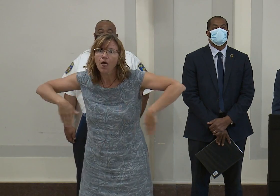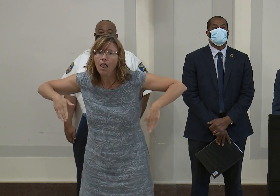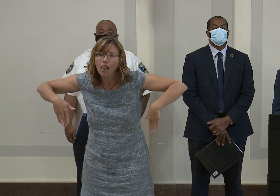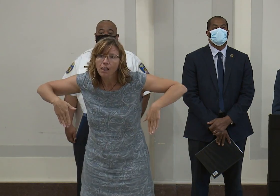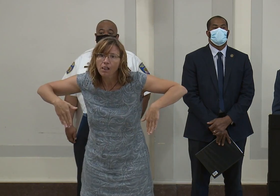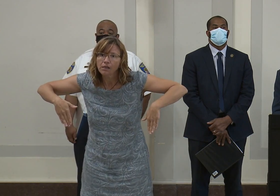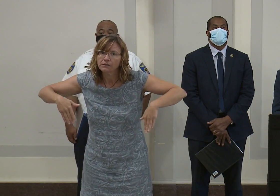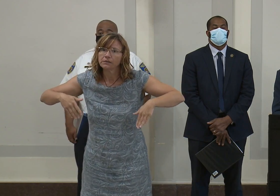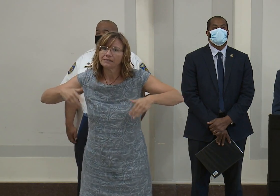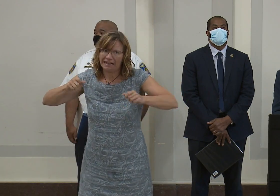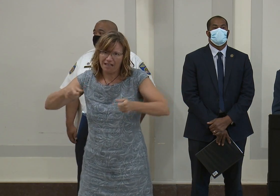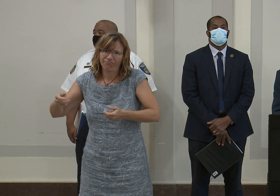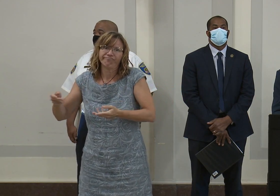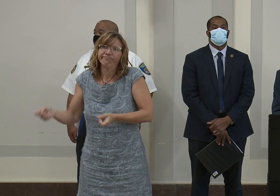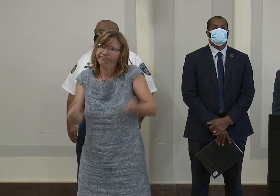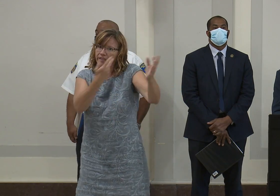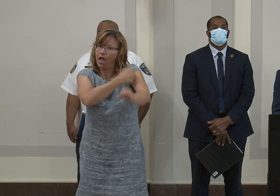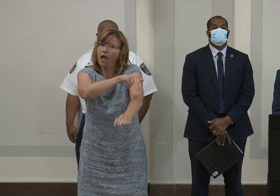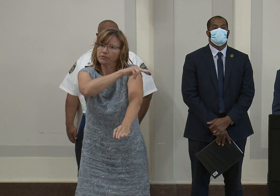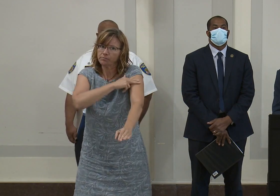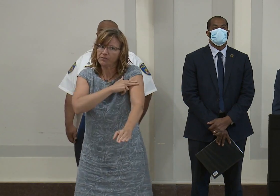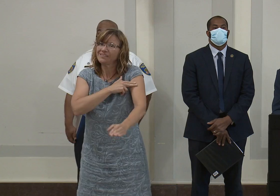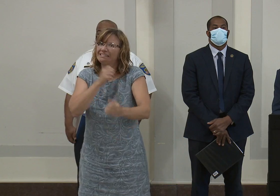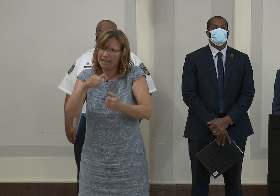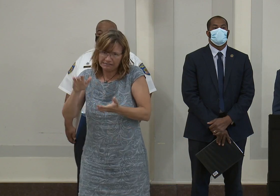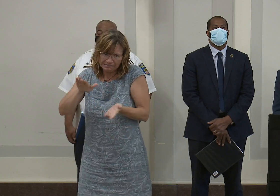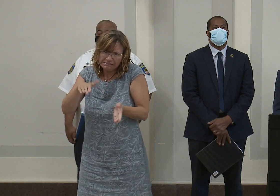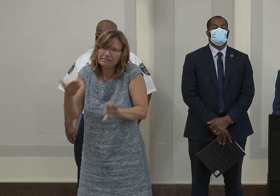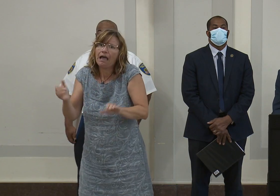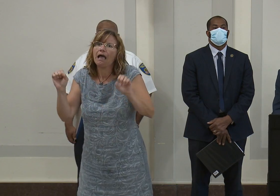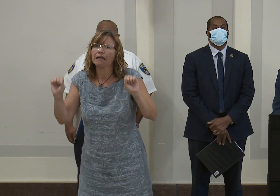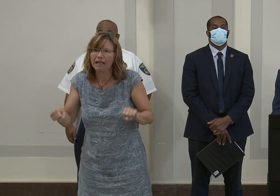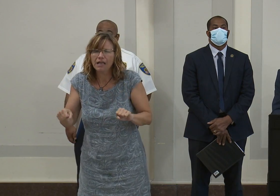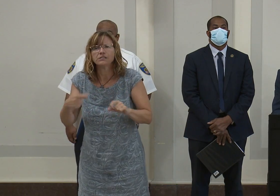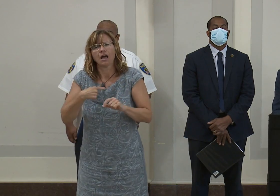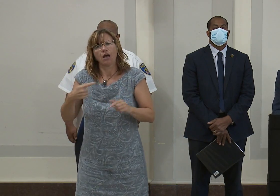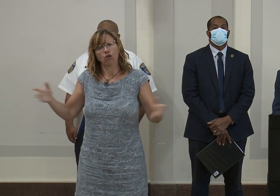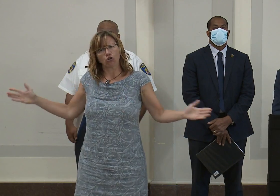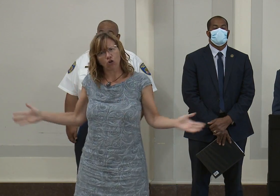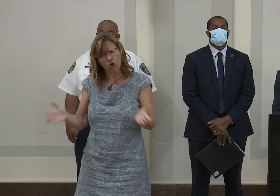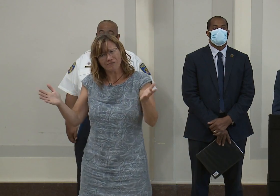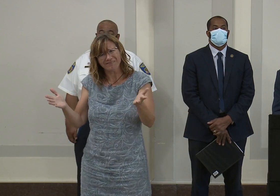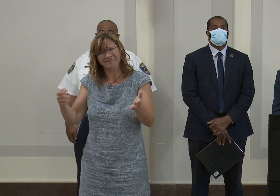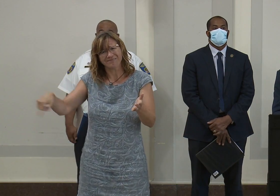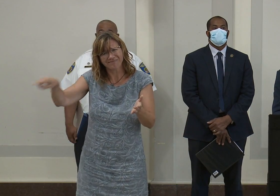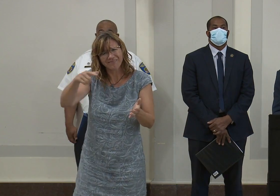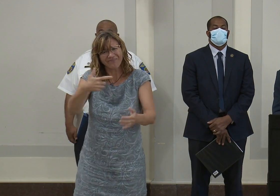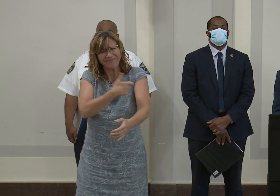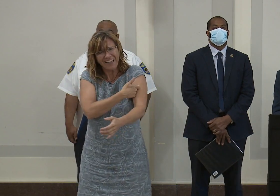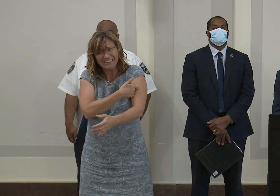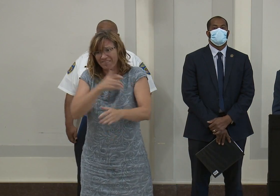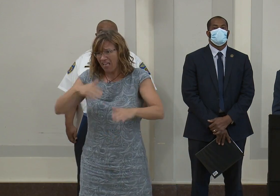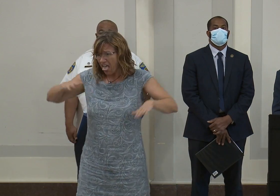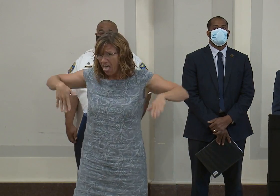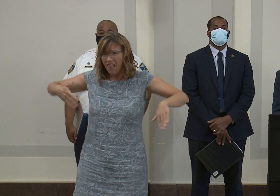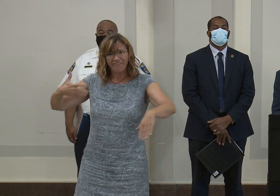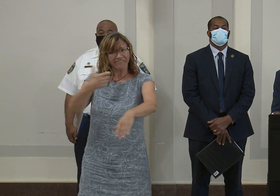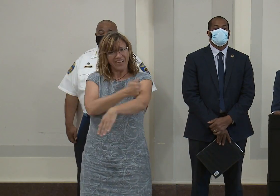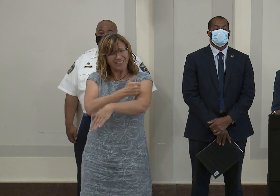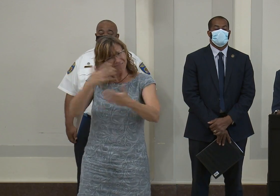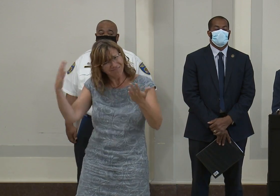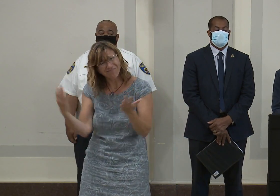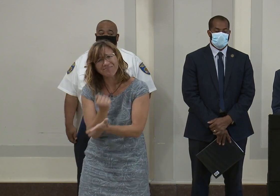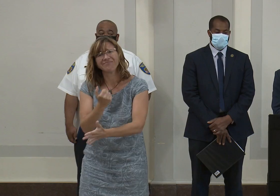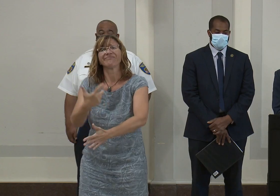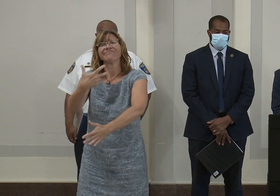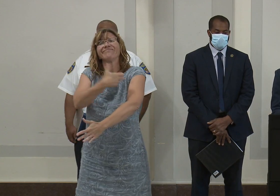continue to push people to get vaccinated. And if you're not vaccinated, please wear a mask. Take the necessary precautions and